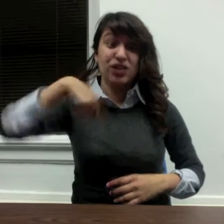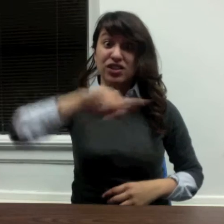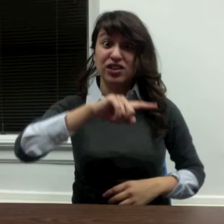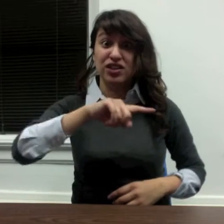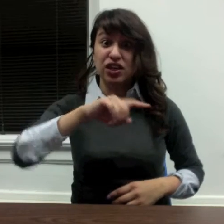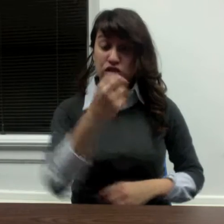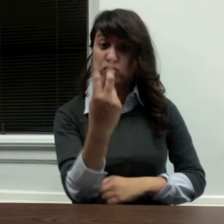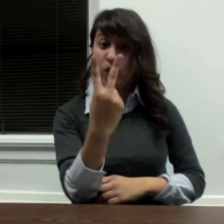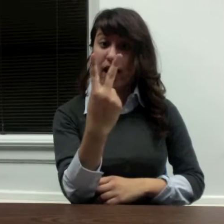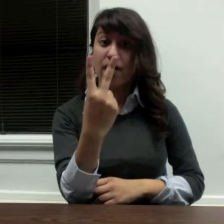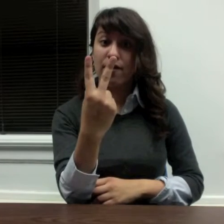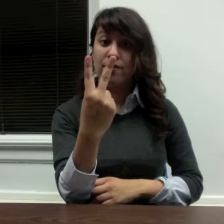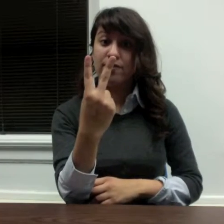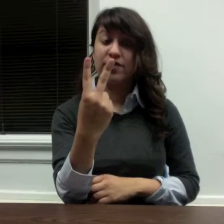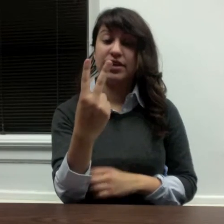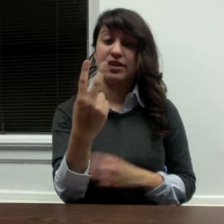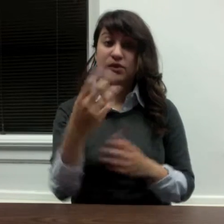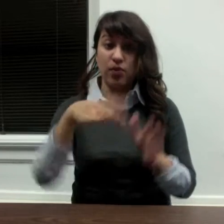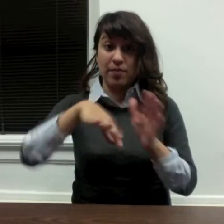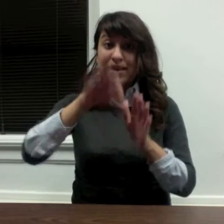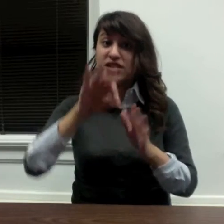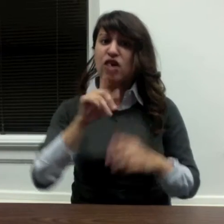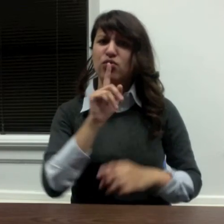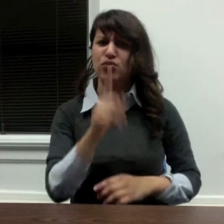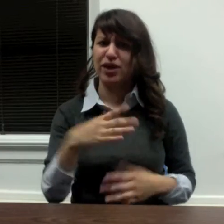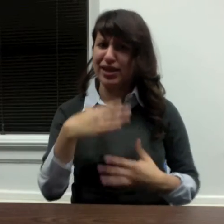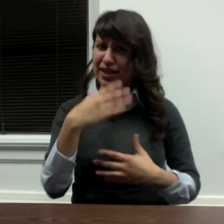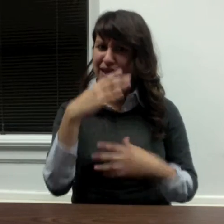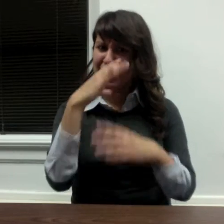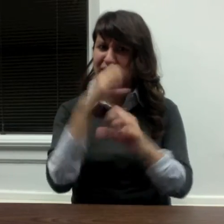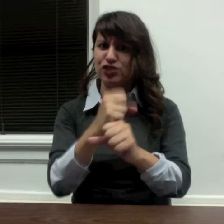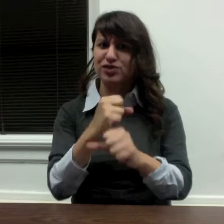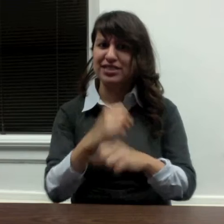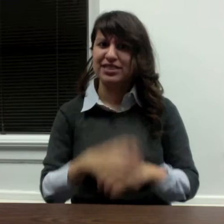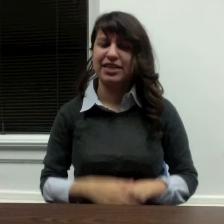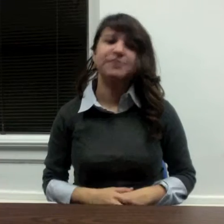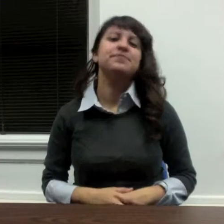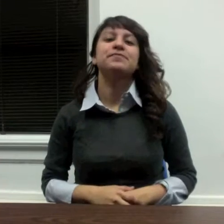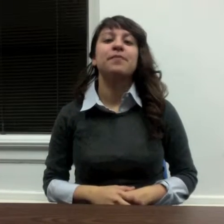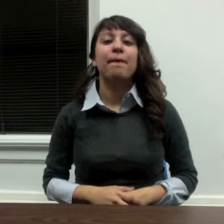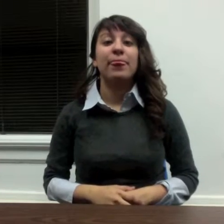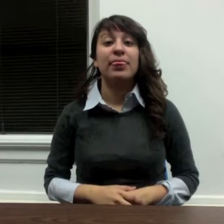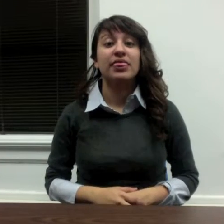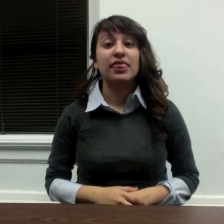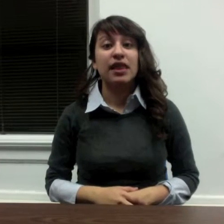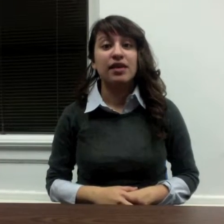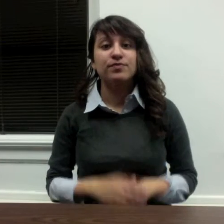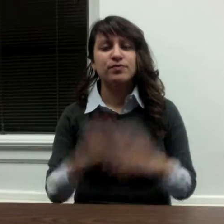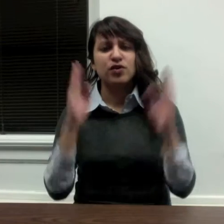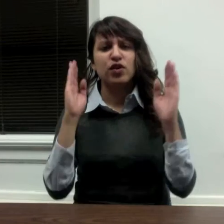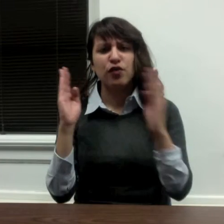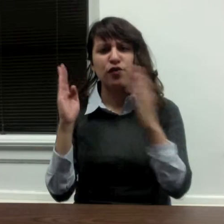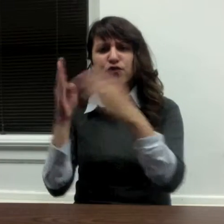As a committee, our focus is to ensure that we provide workshops for all of